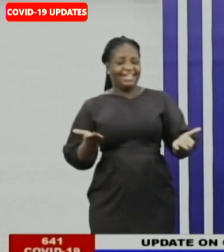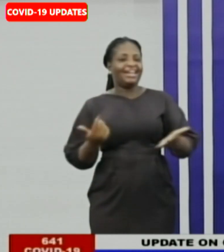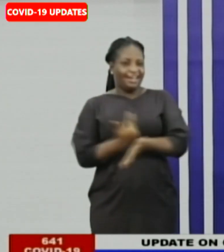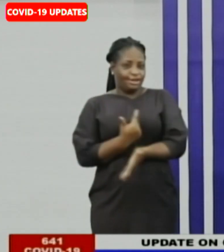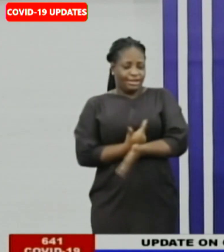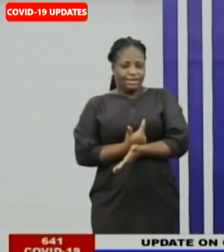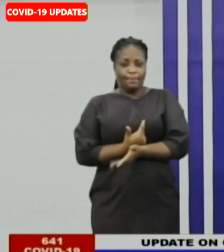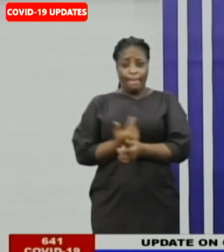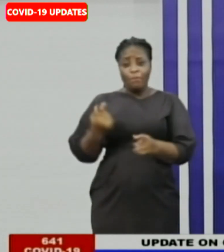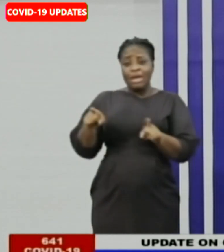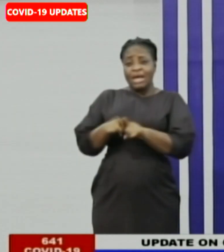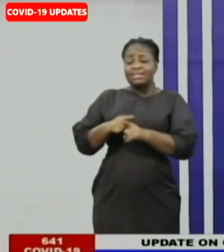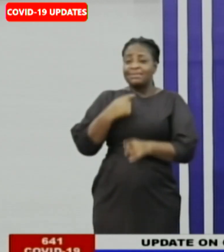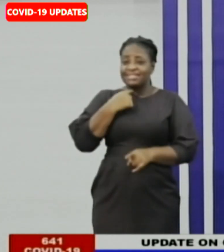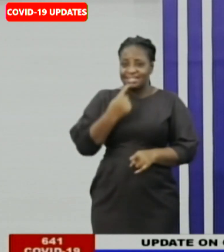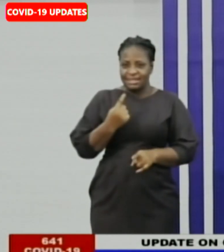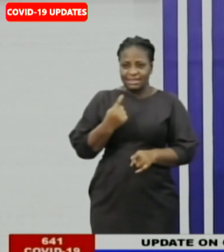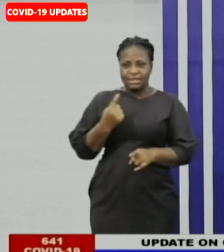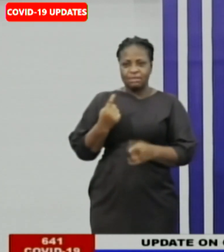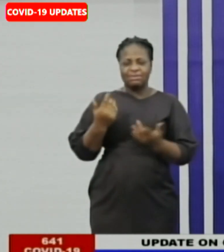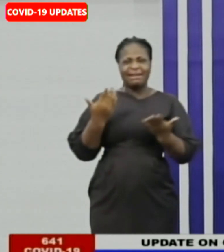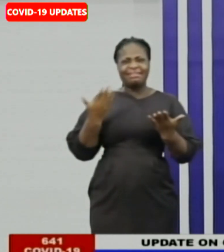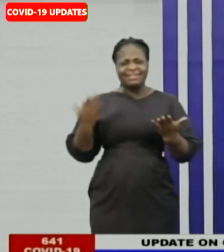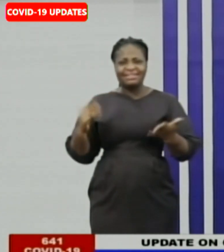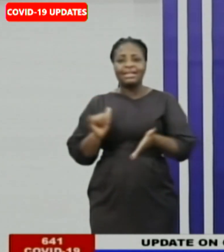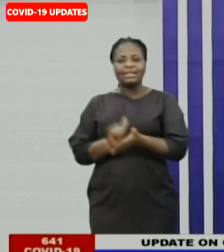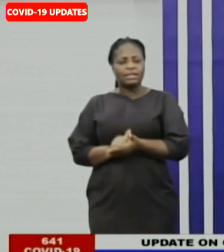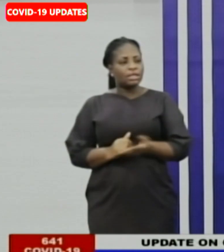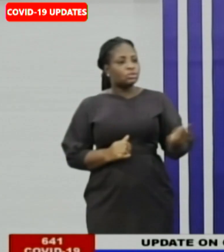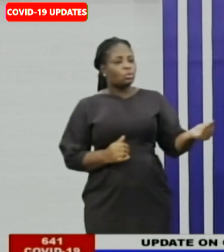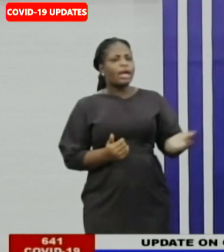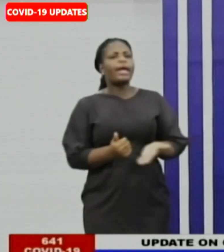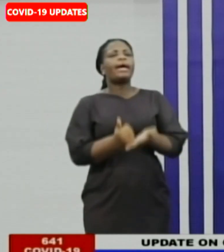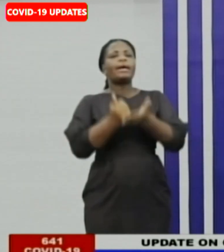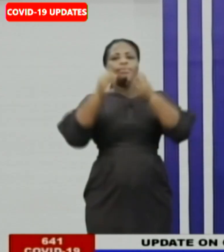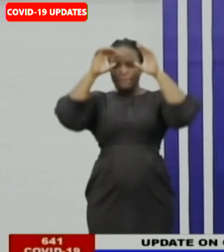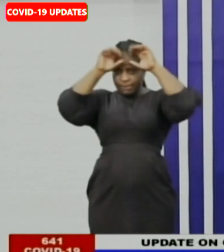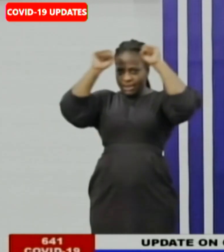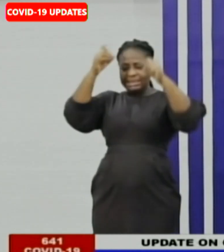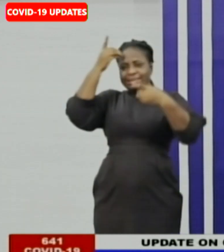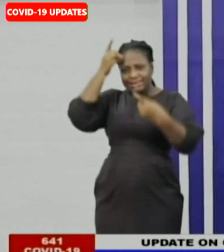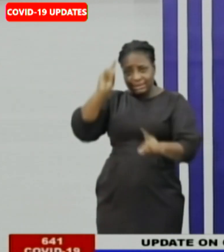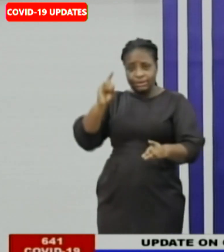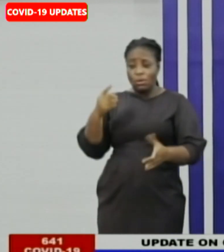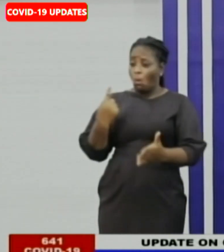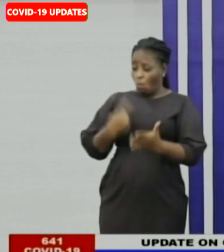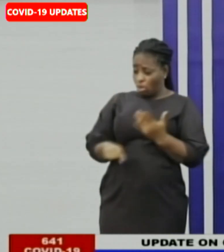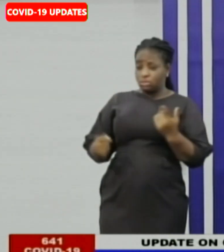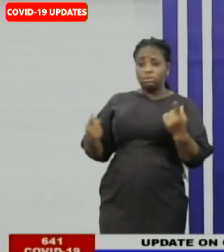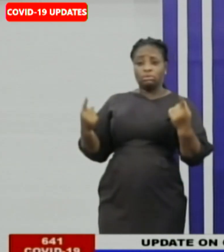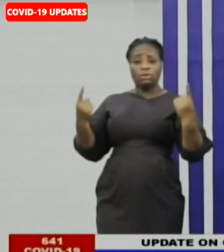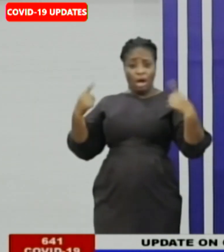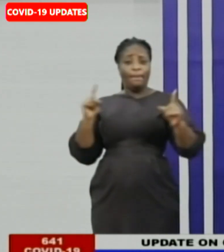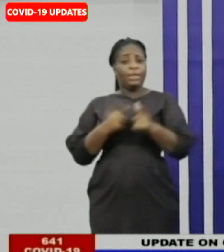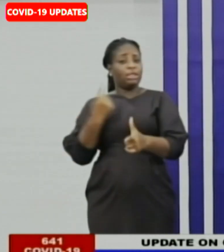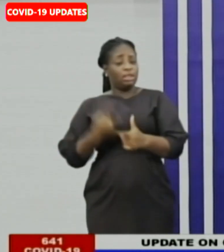we have mentioned, it is elements like this that would inform the president's decision of what should happen next.